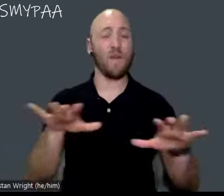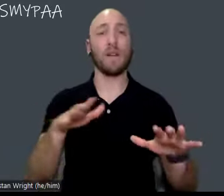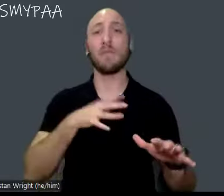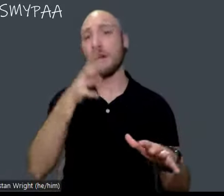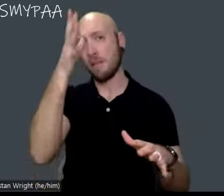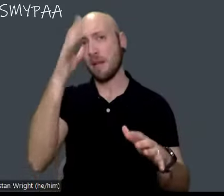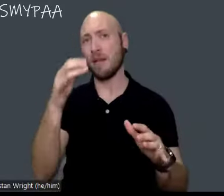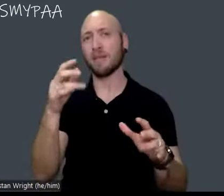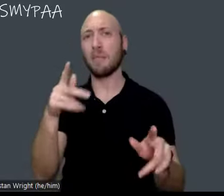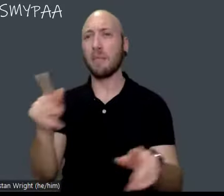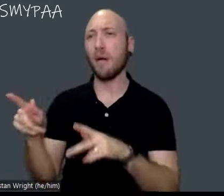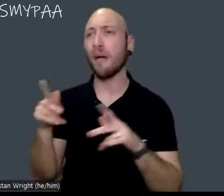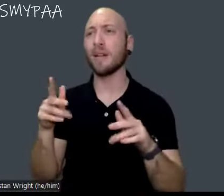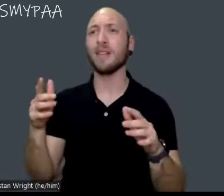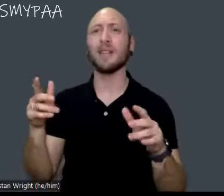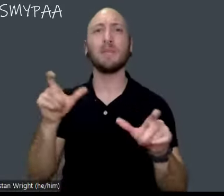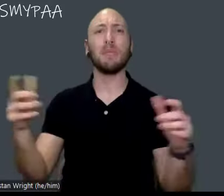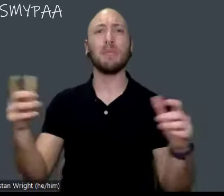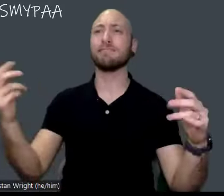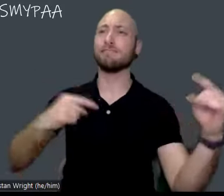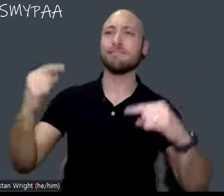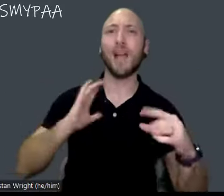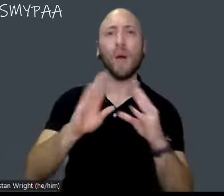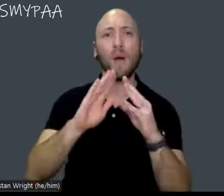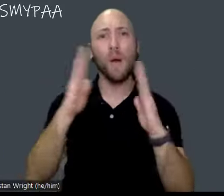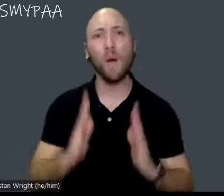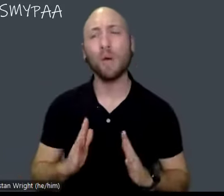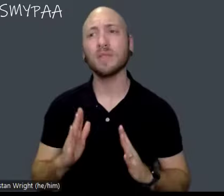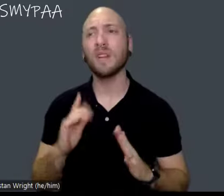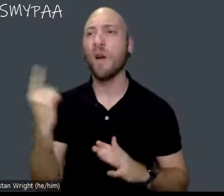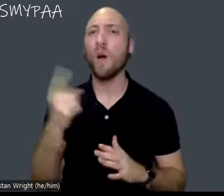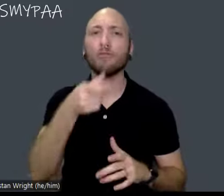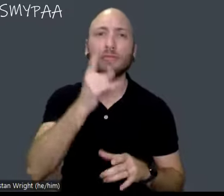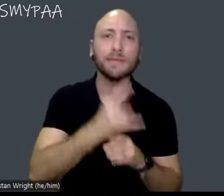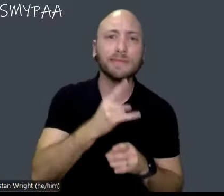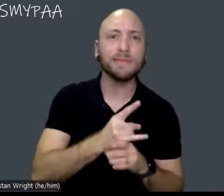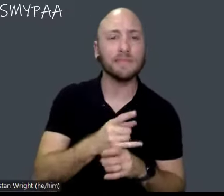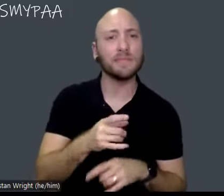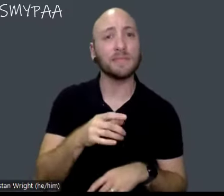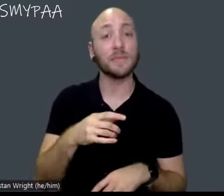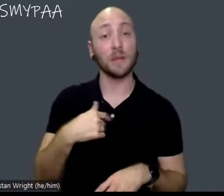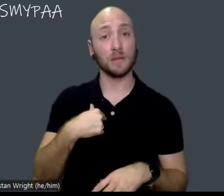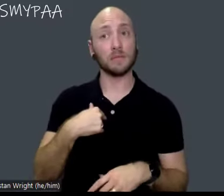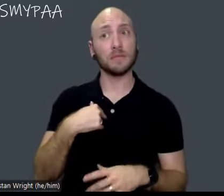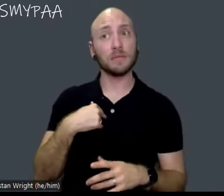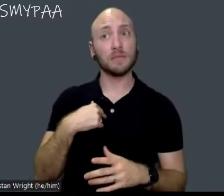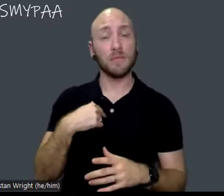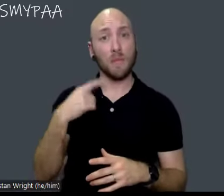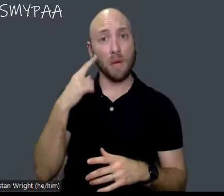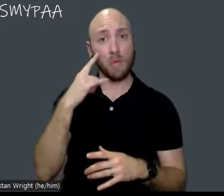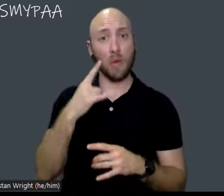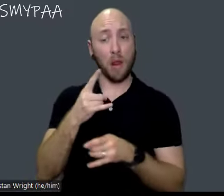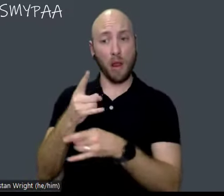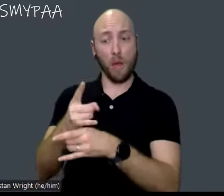and have people over, and they were always drinking. And so I associated alcohol